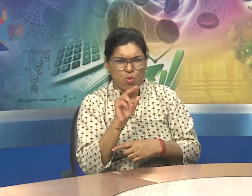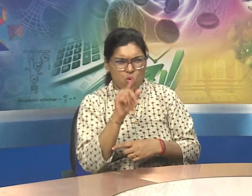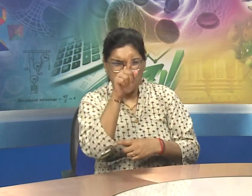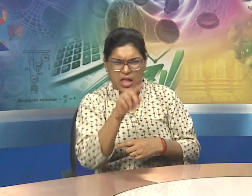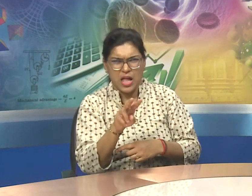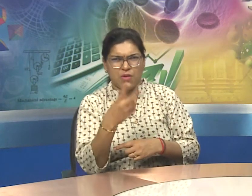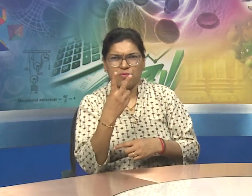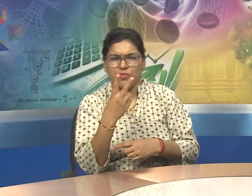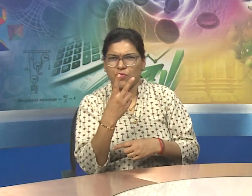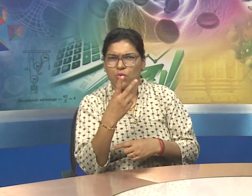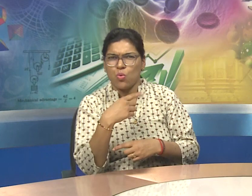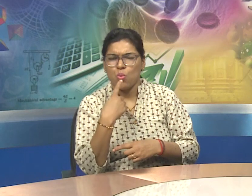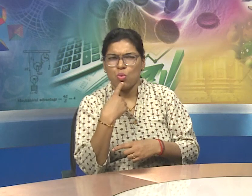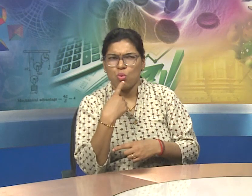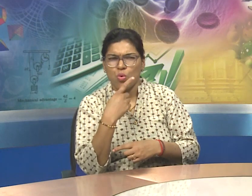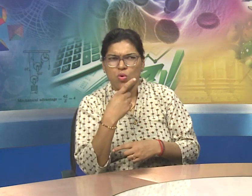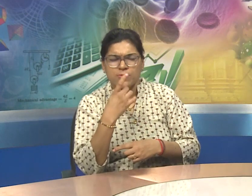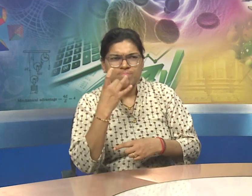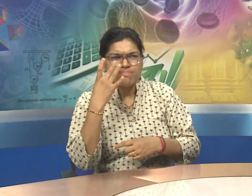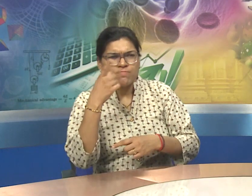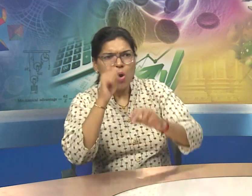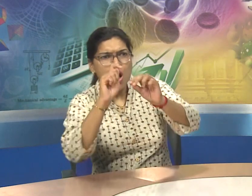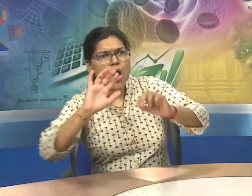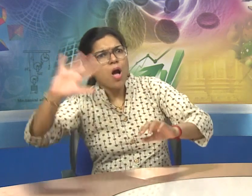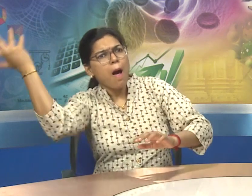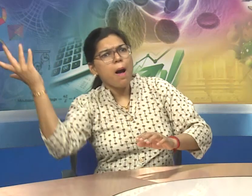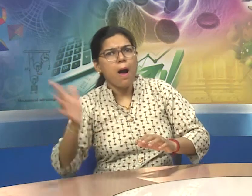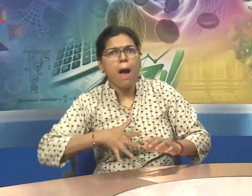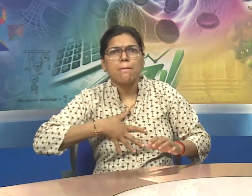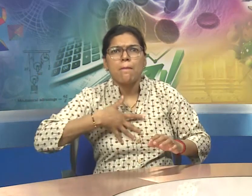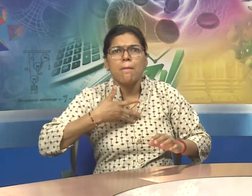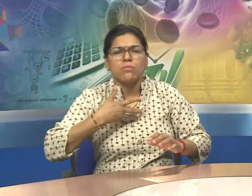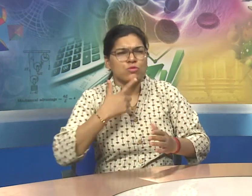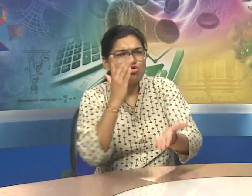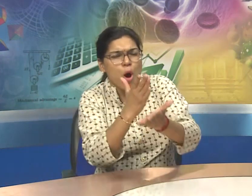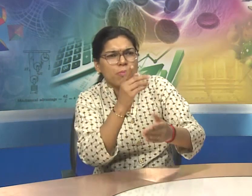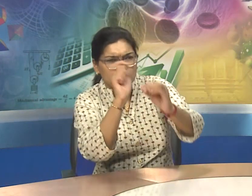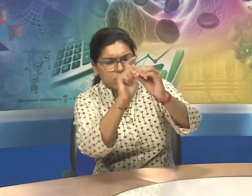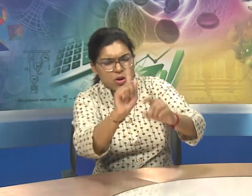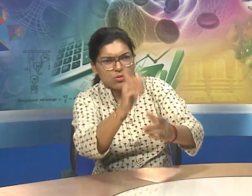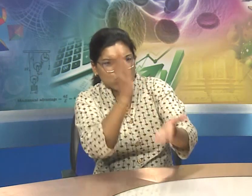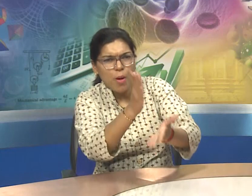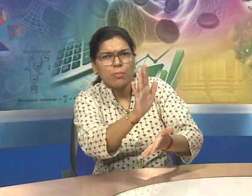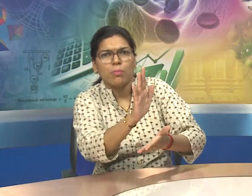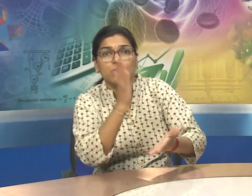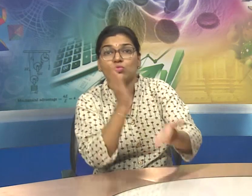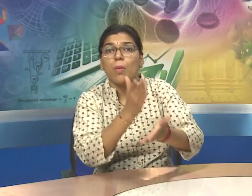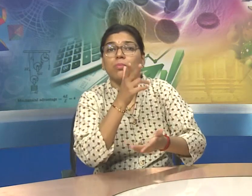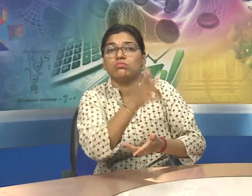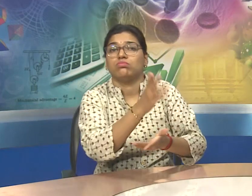he saw the person was not looking like Gopal, but the words froze